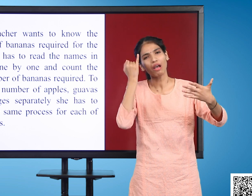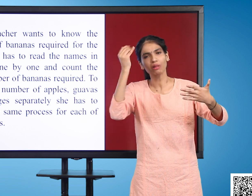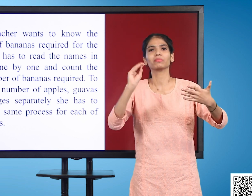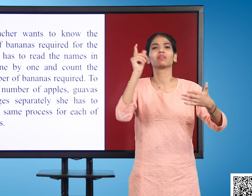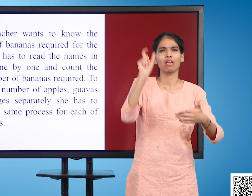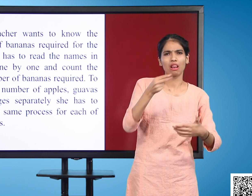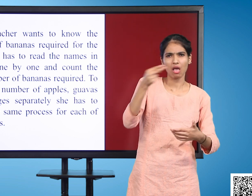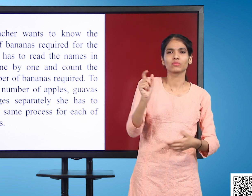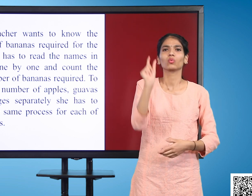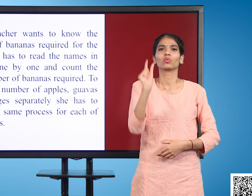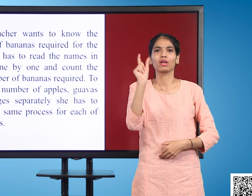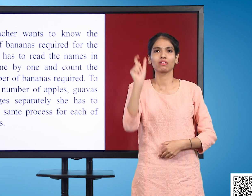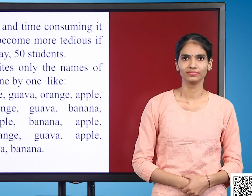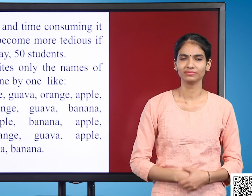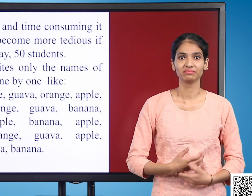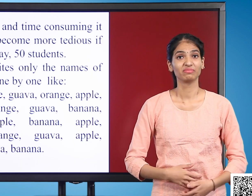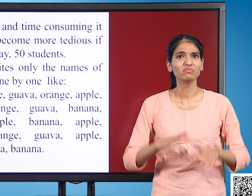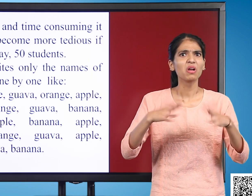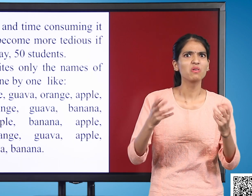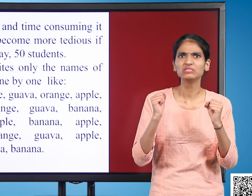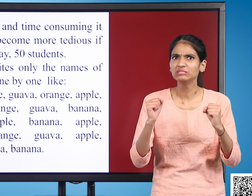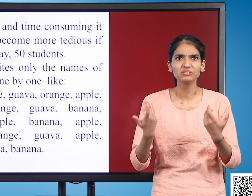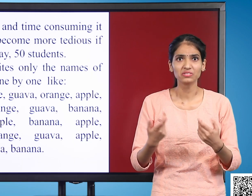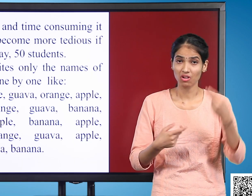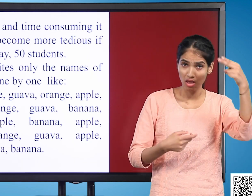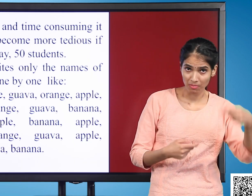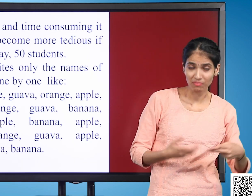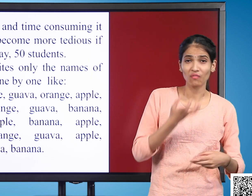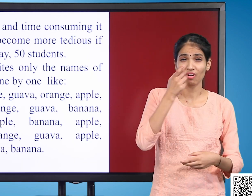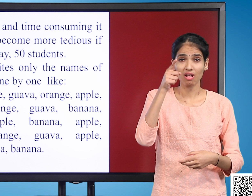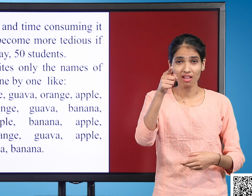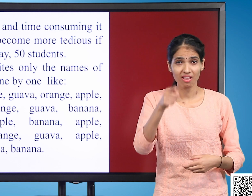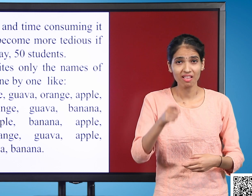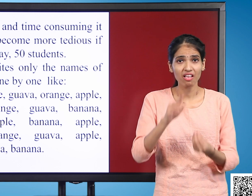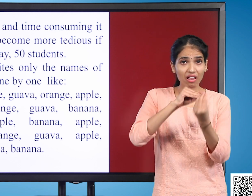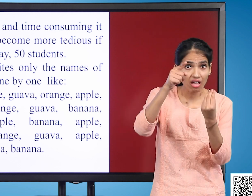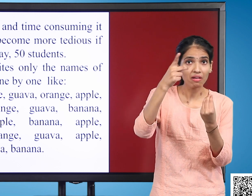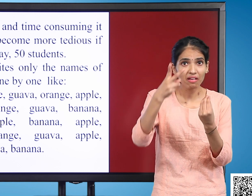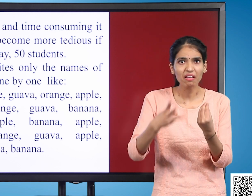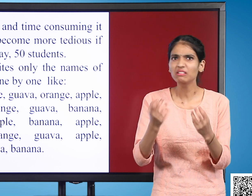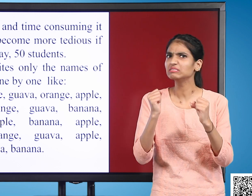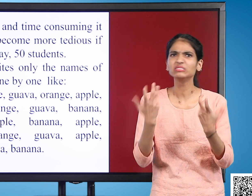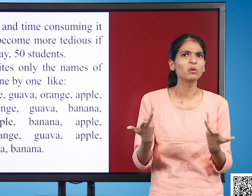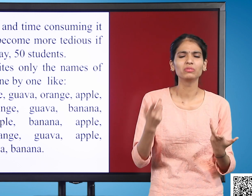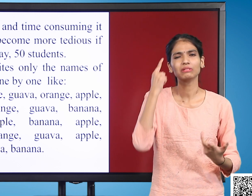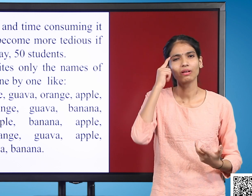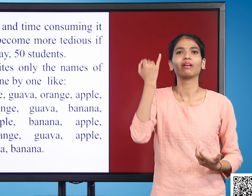for each of these fruits. How tedious and time-consuming it is! It might become more tedious